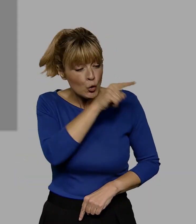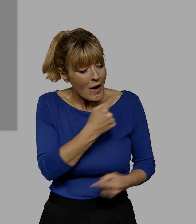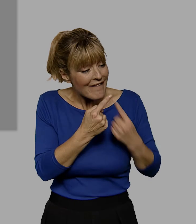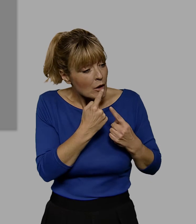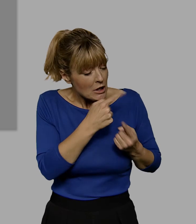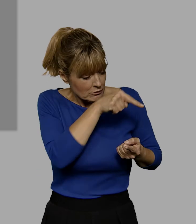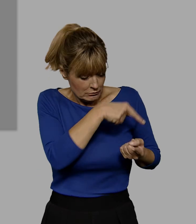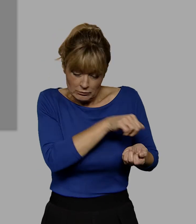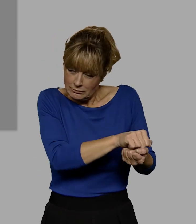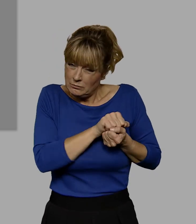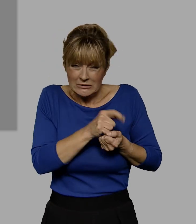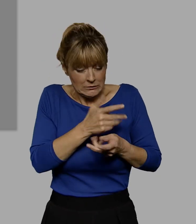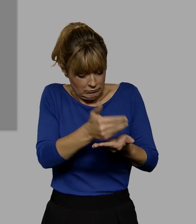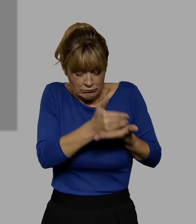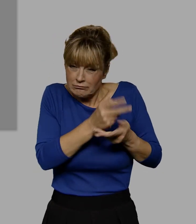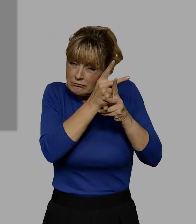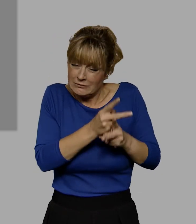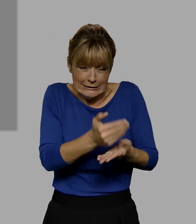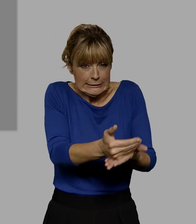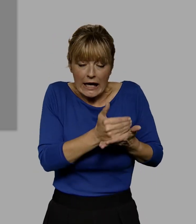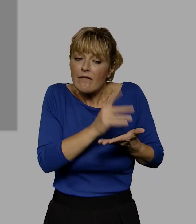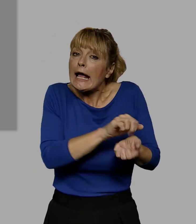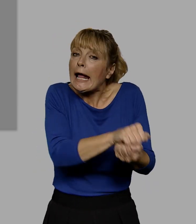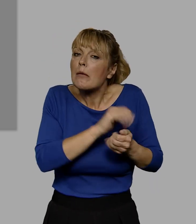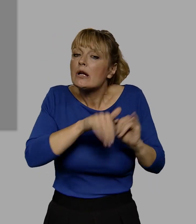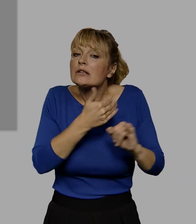have published our next BSL plan, then delete it.